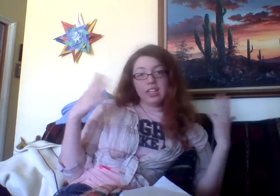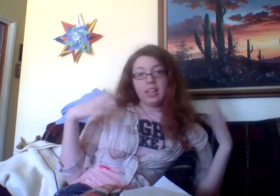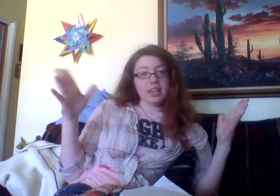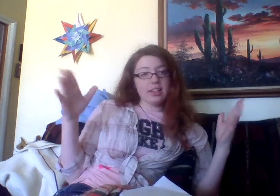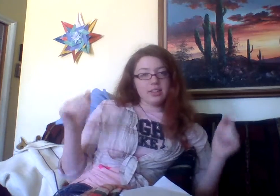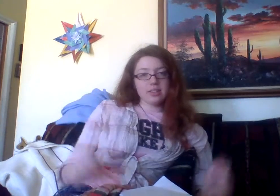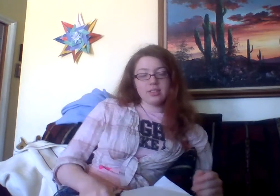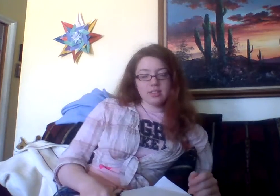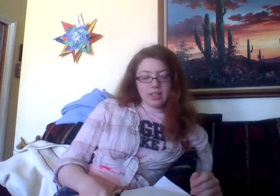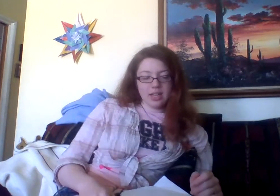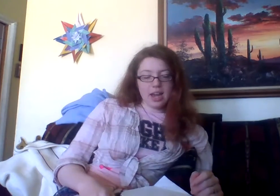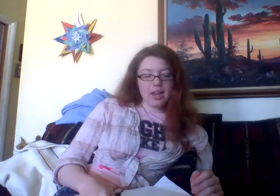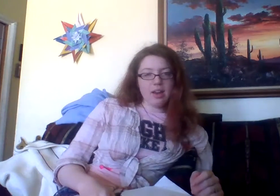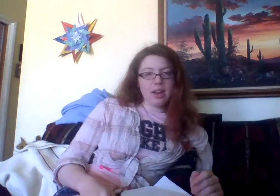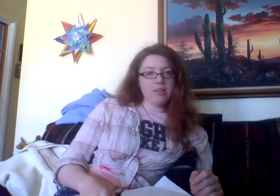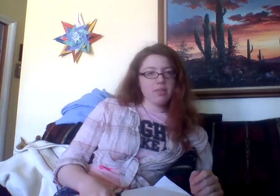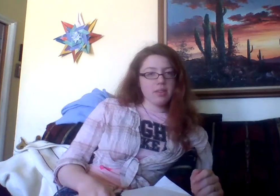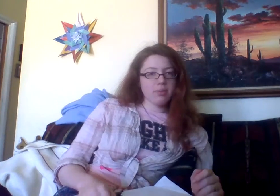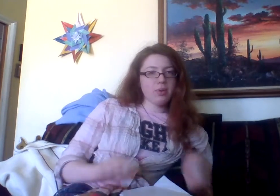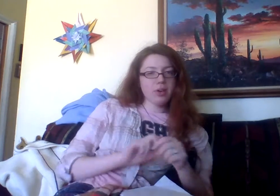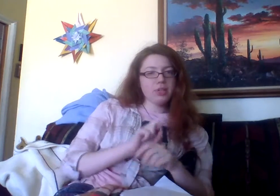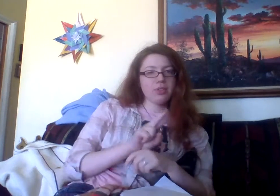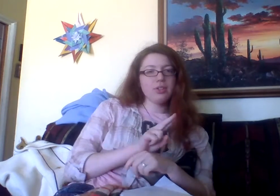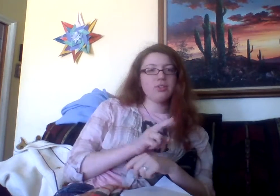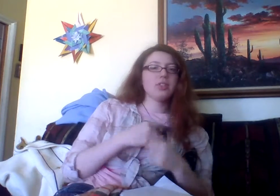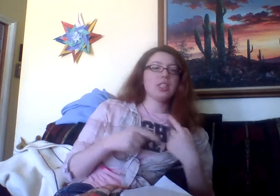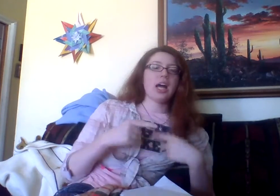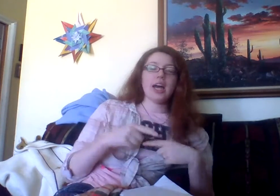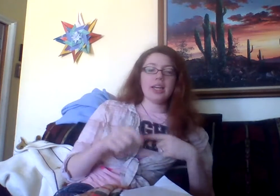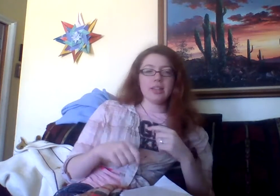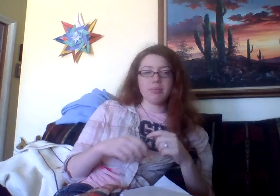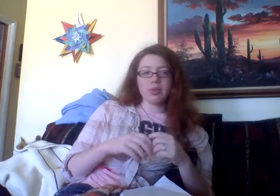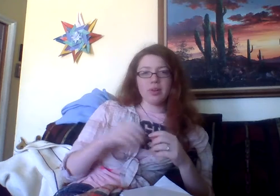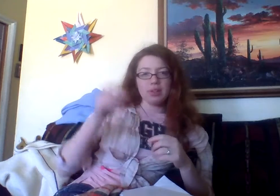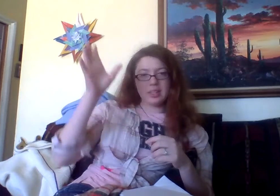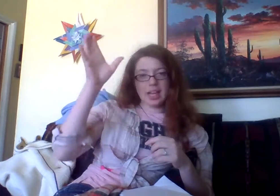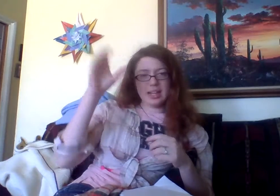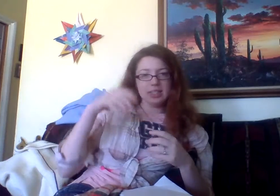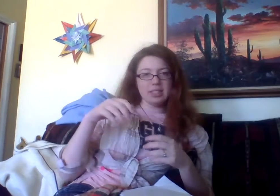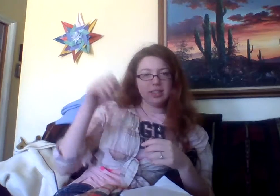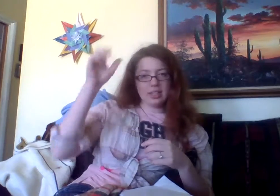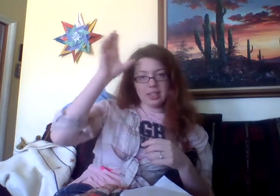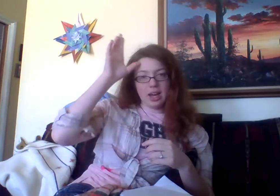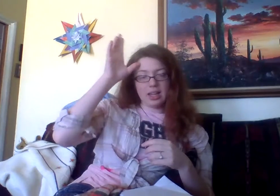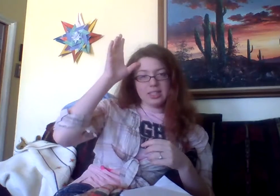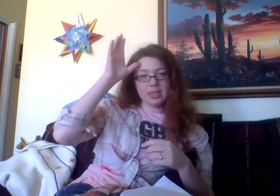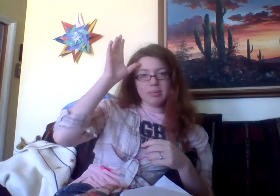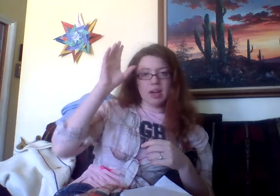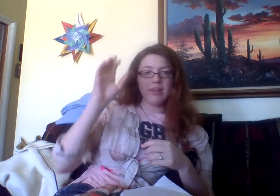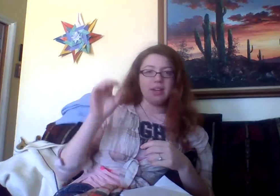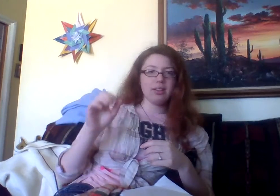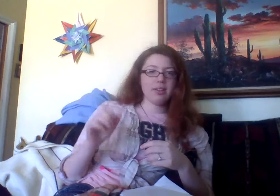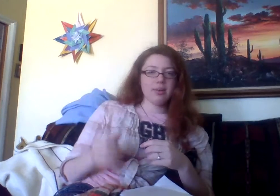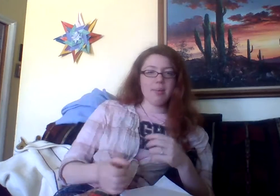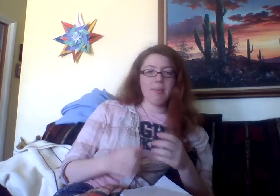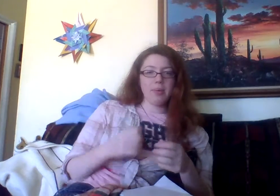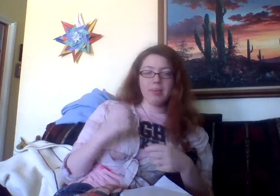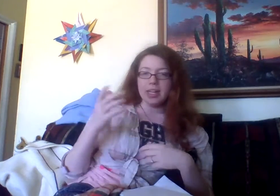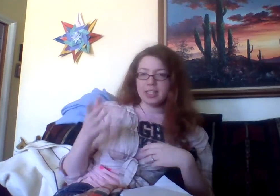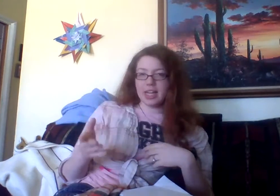nothing. Again, the more you use sign, the more the concept of it will make